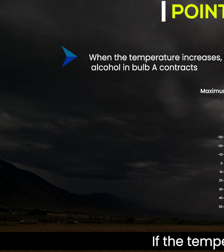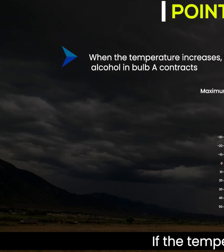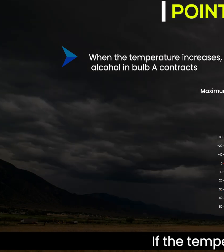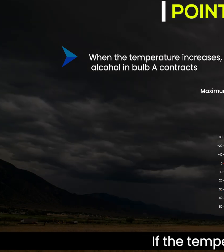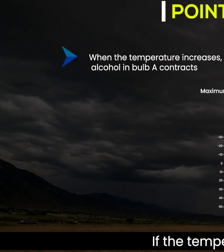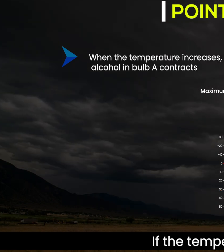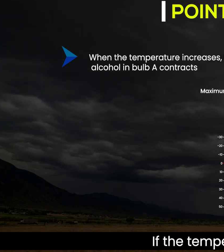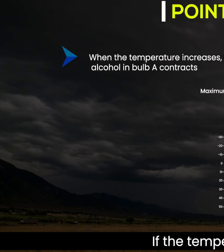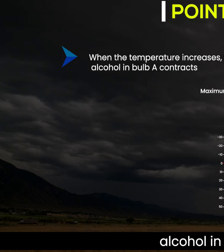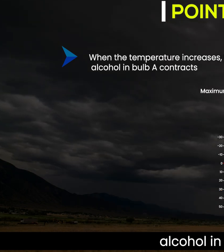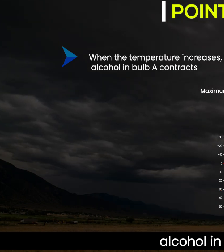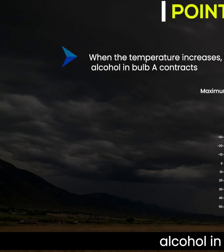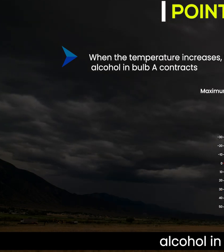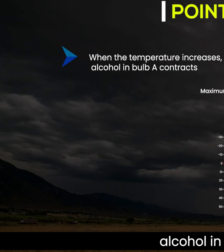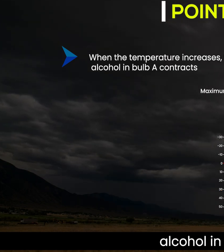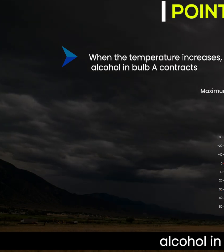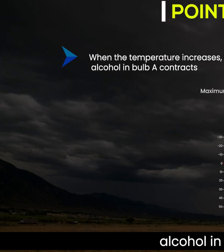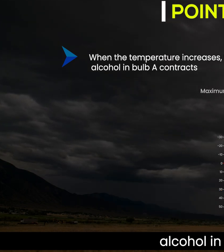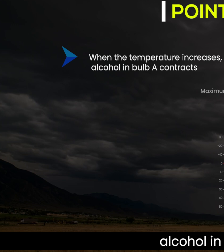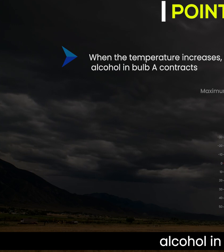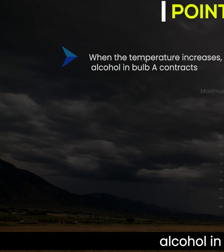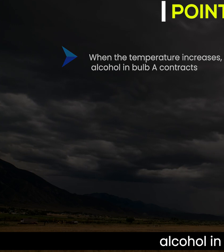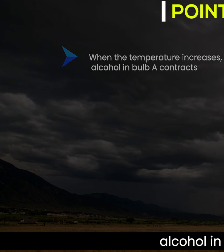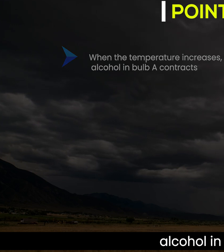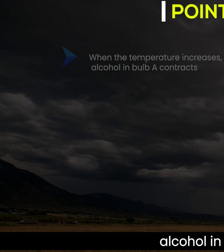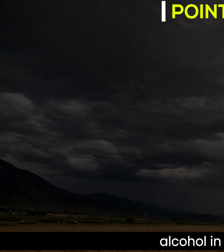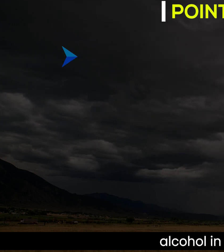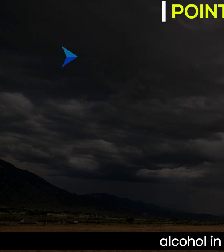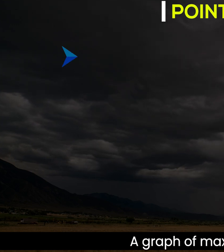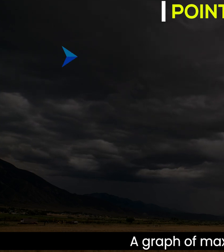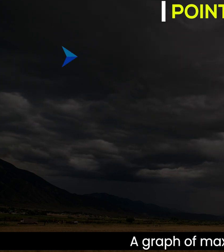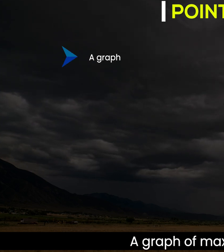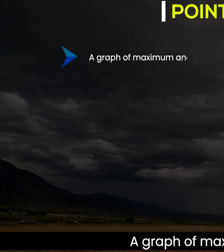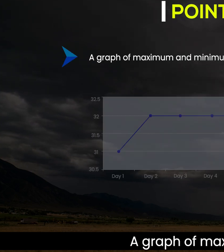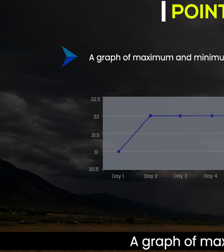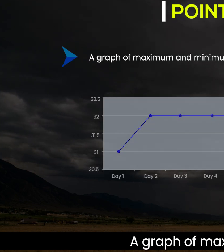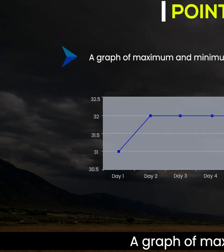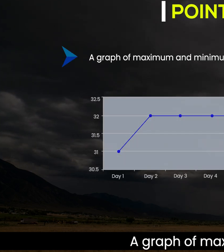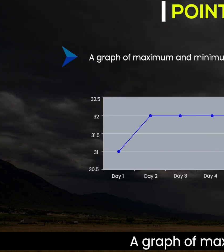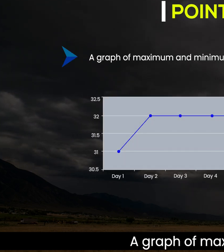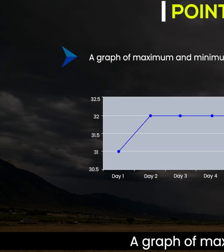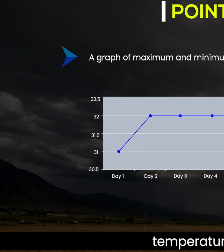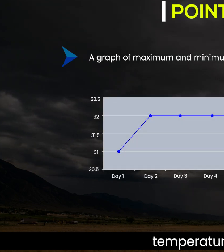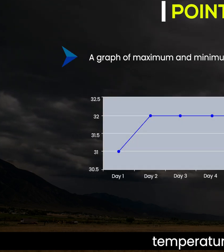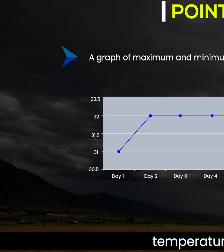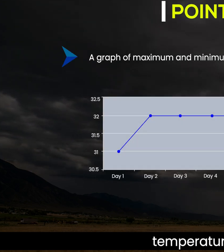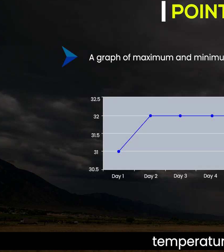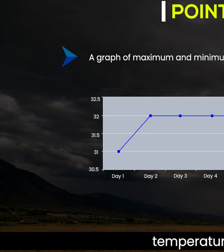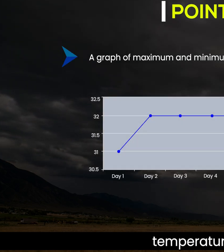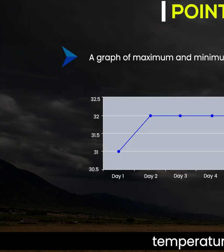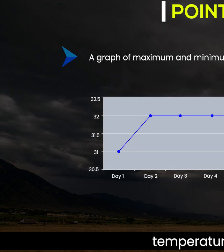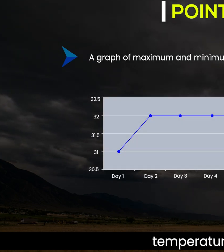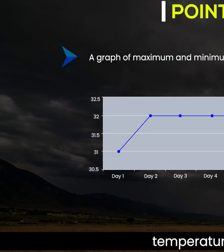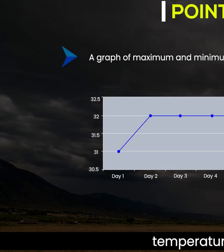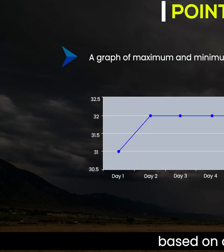If the temperature decreases, alcohol in bulb A contracts. A graph of maximum and minimum temperatures can